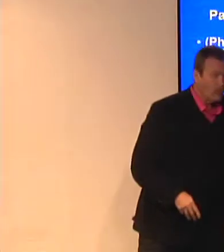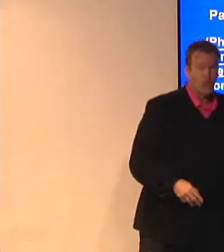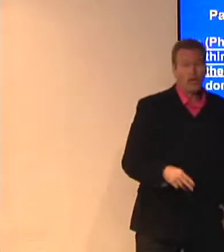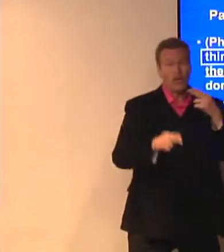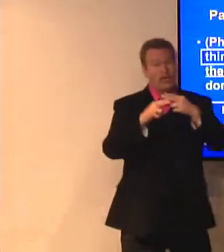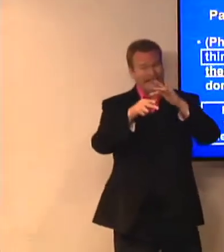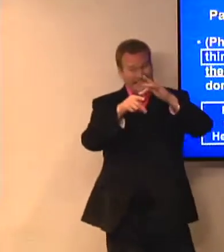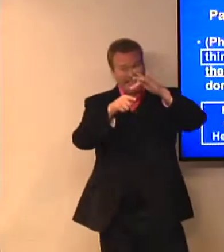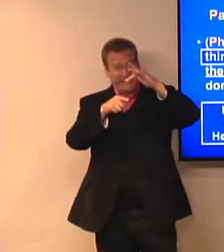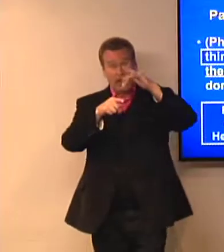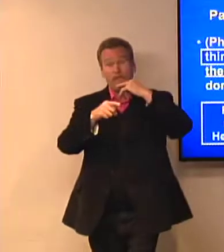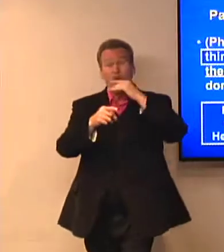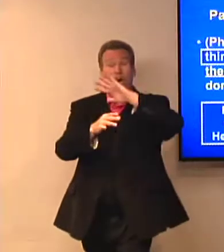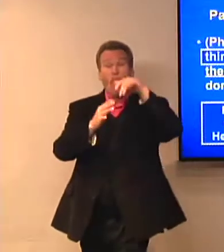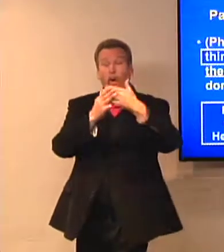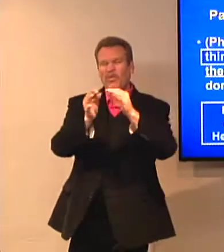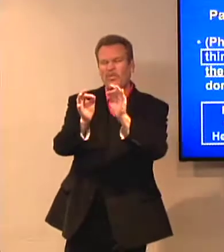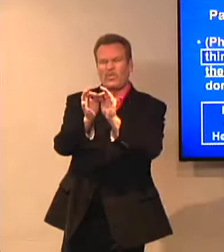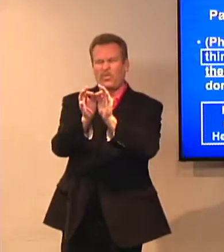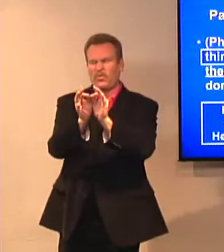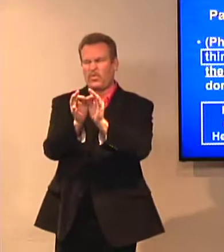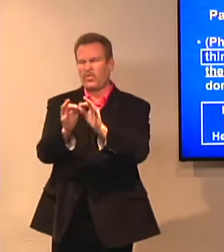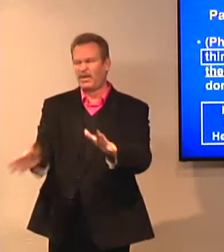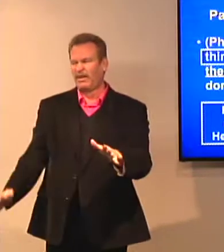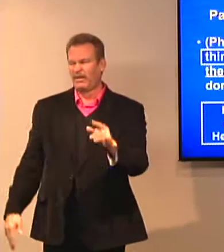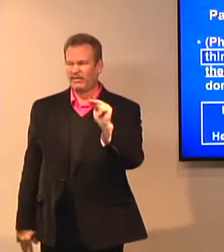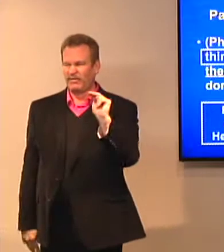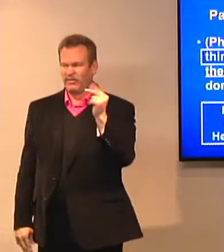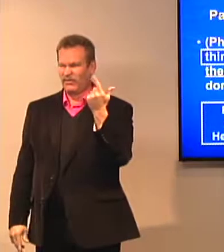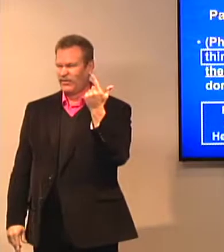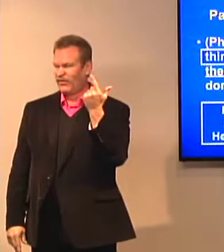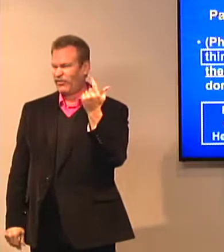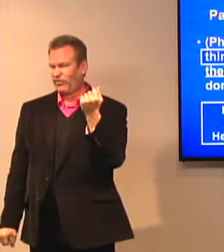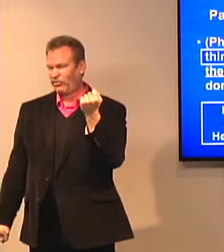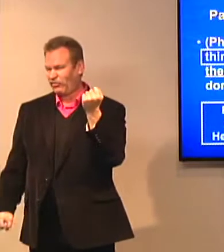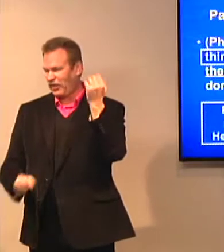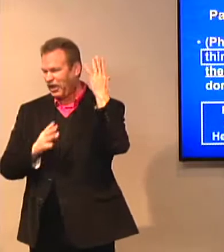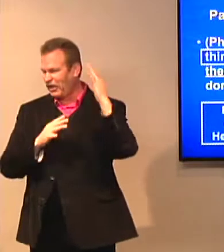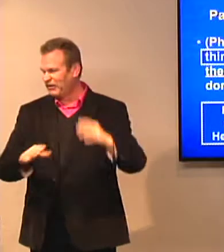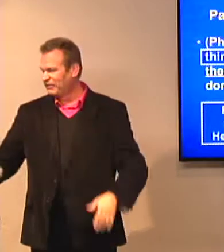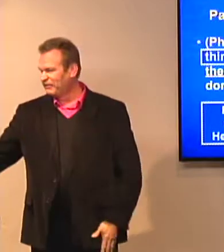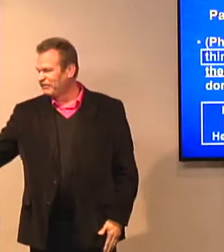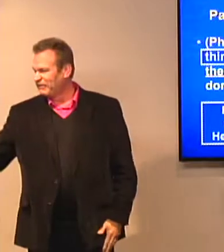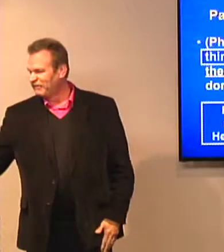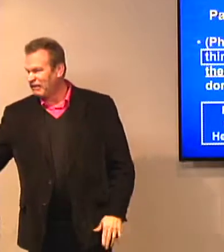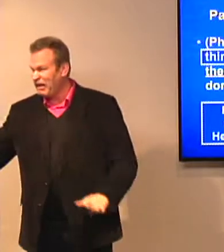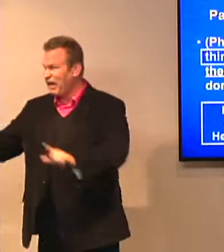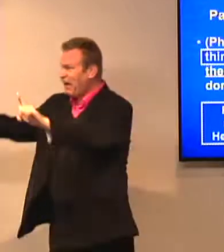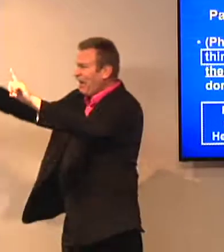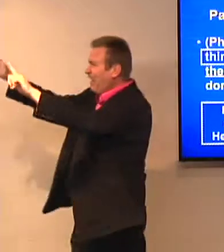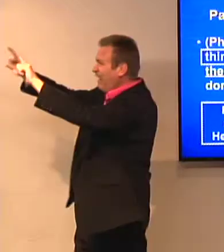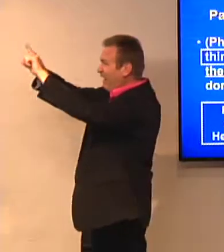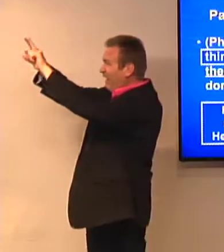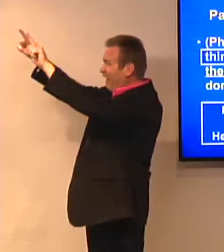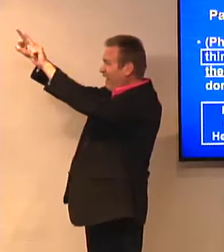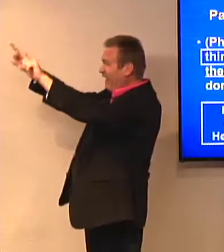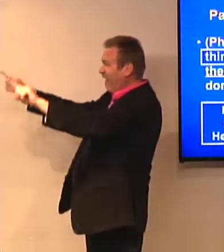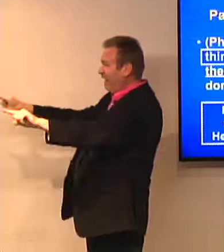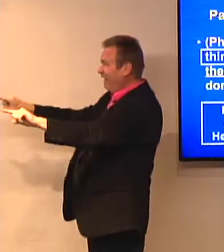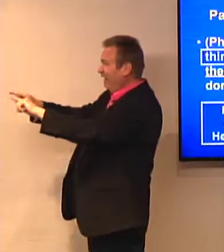all of these things that he said down below about the circumcision and everything. He said, it's worthless.